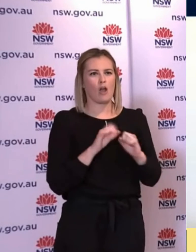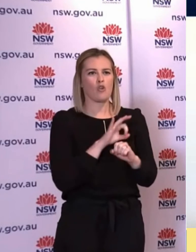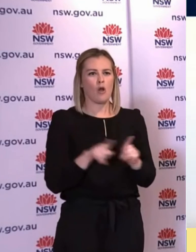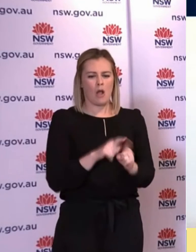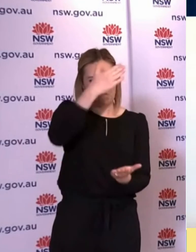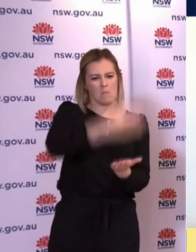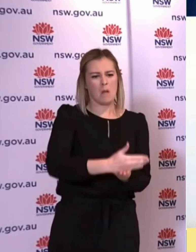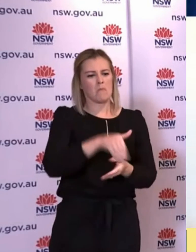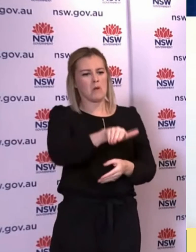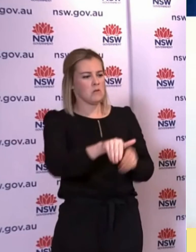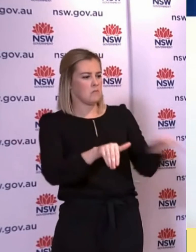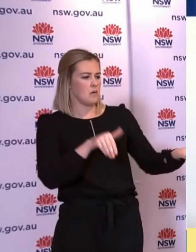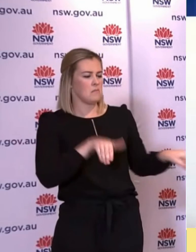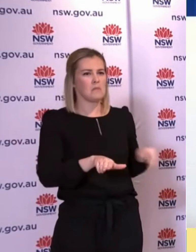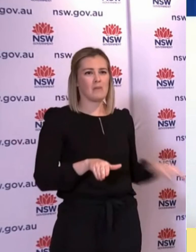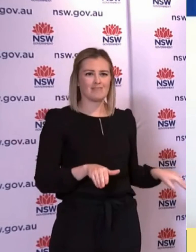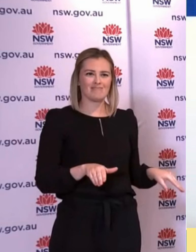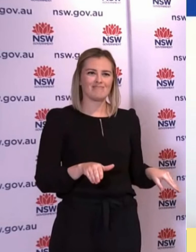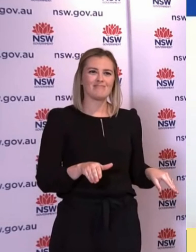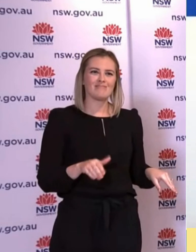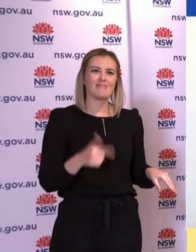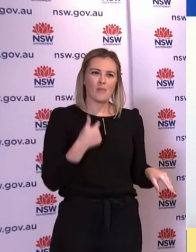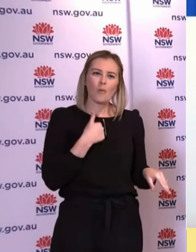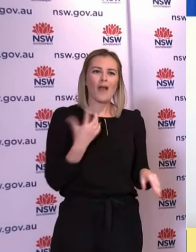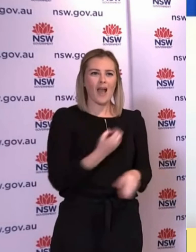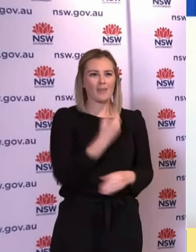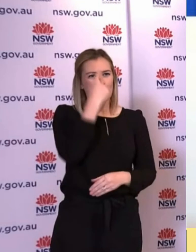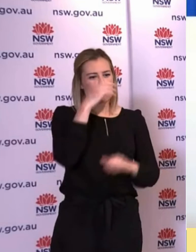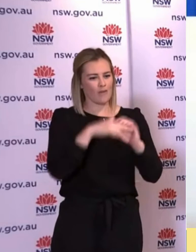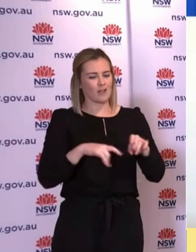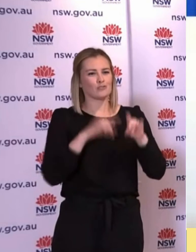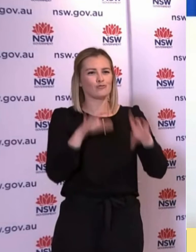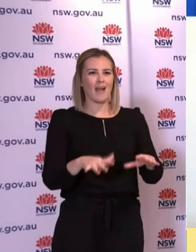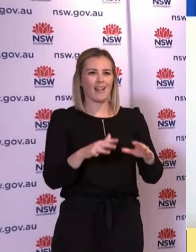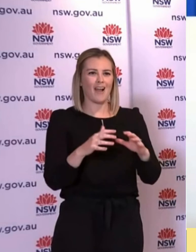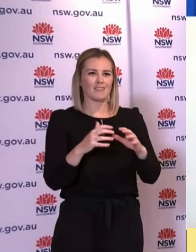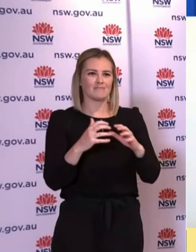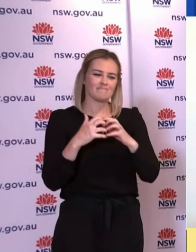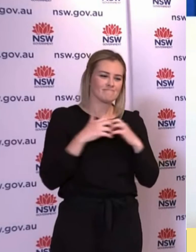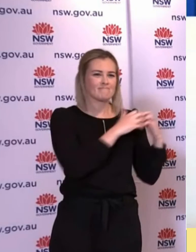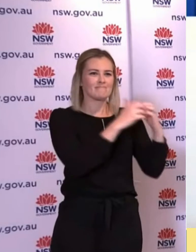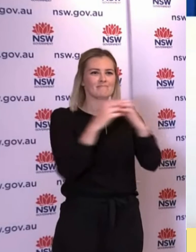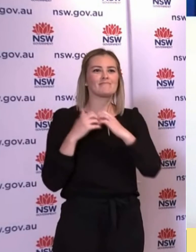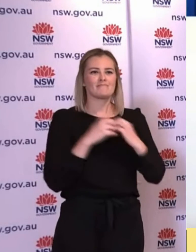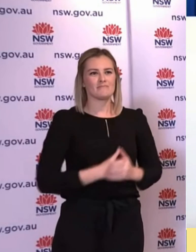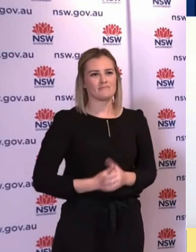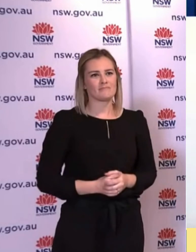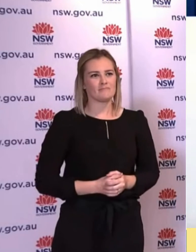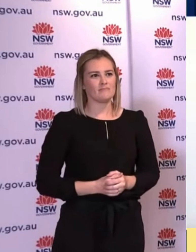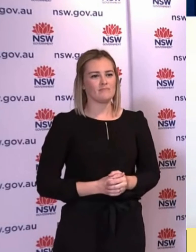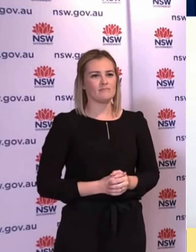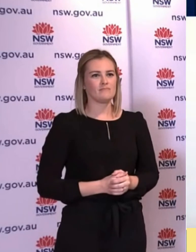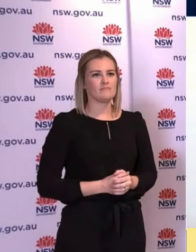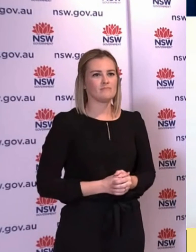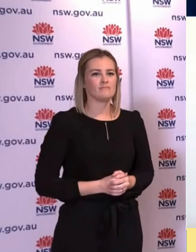of it. We're a Commonwealth. Bring together 1901, we saw our communities from around the country come